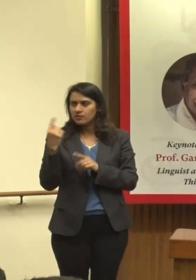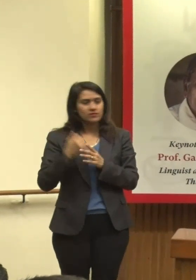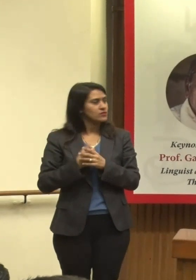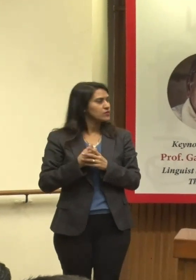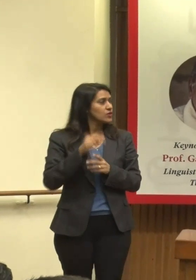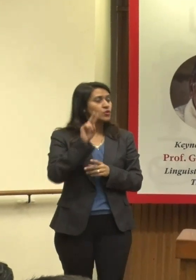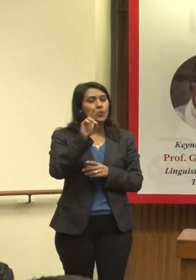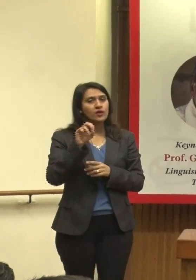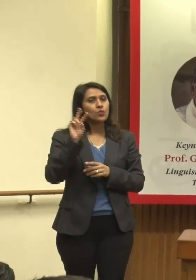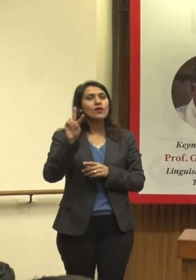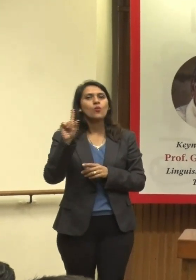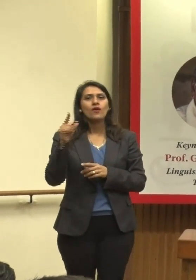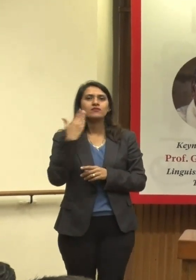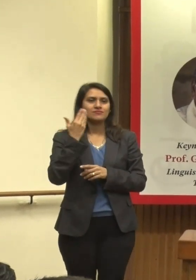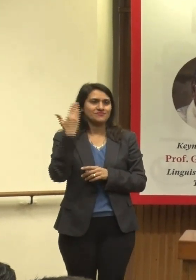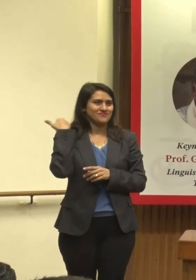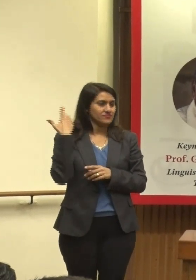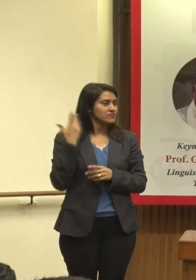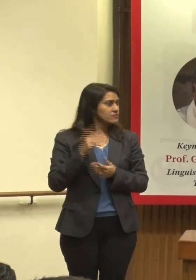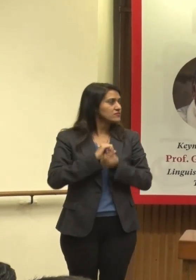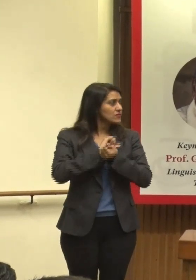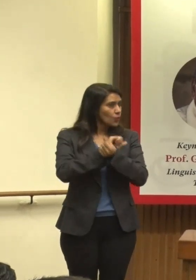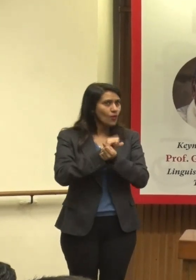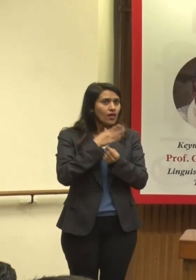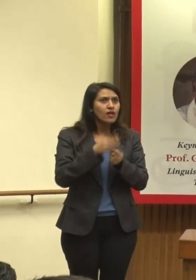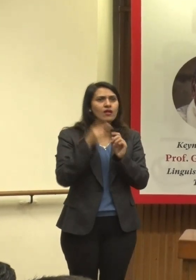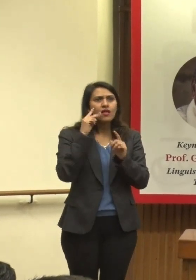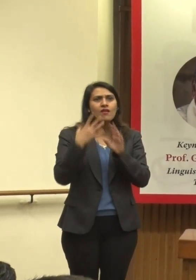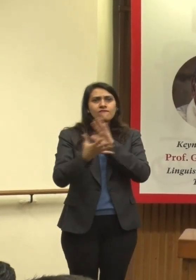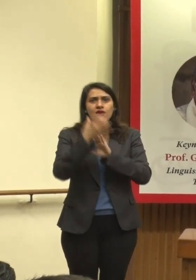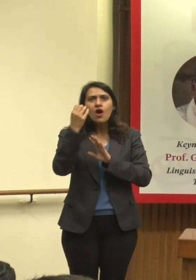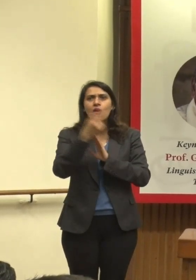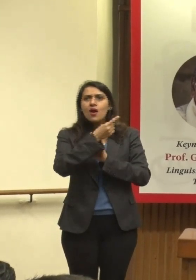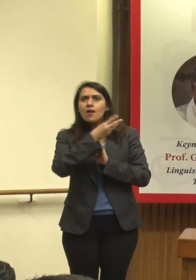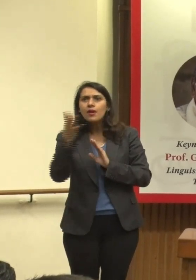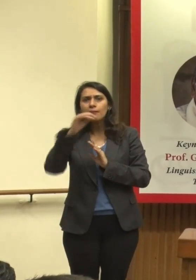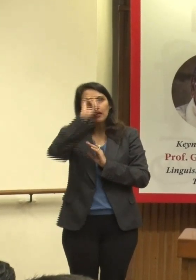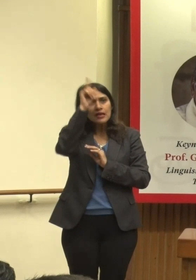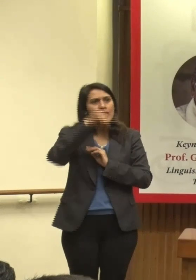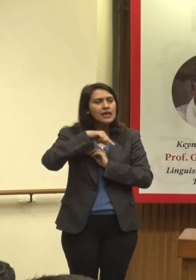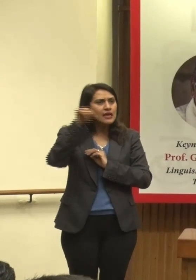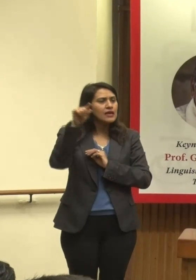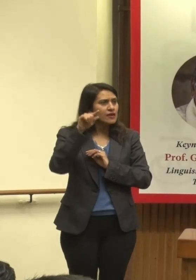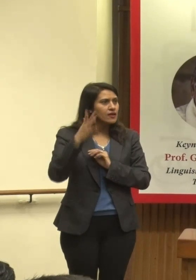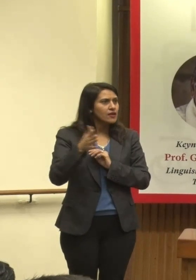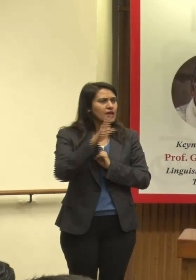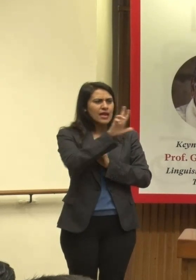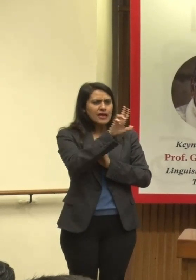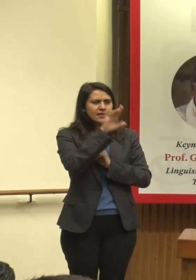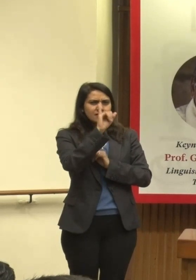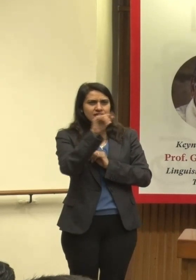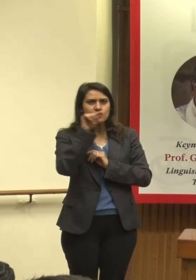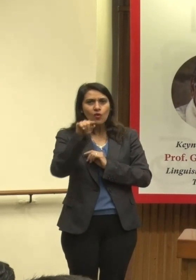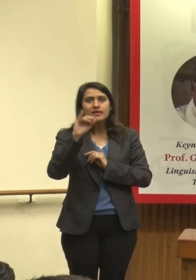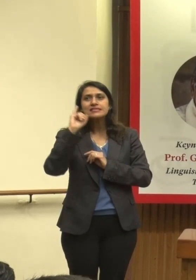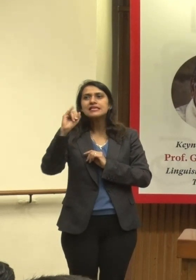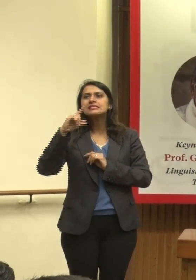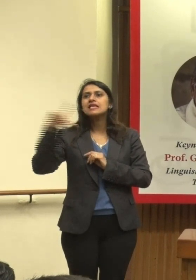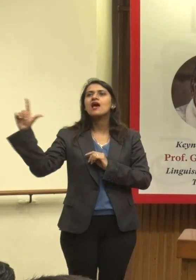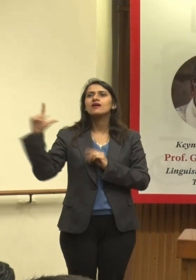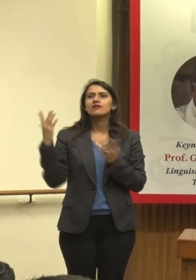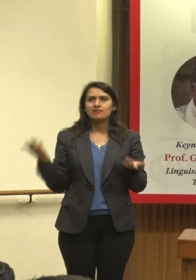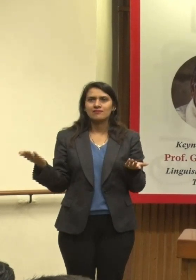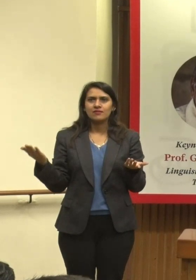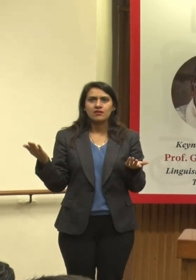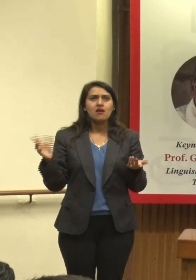in comparison to the number of people who have been detained by police in India, which is 86.6 lakh. So